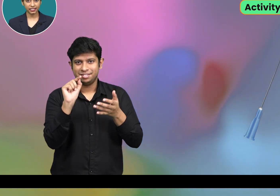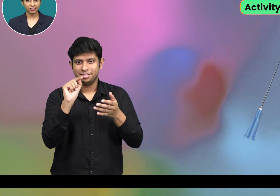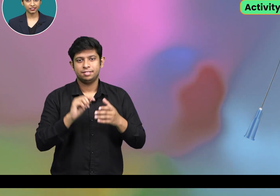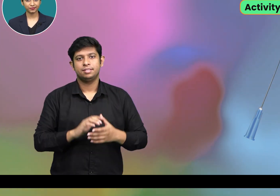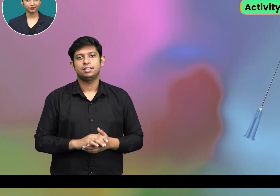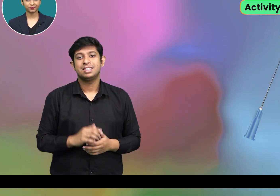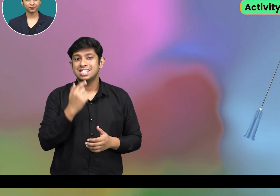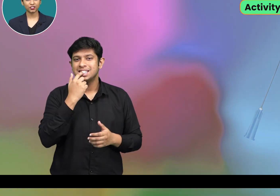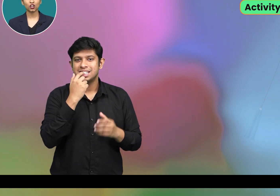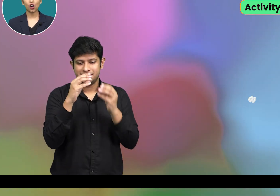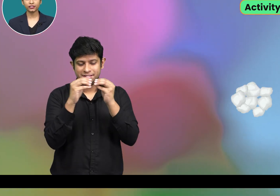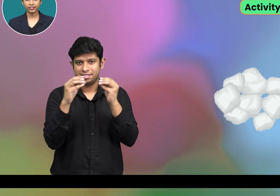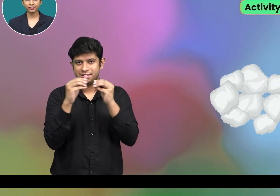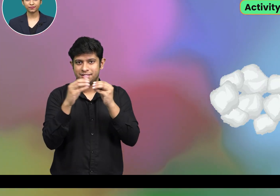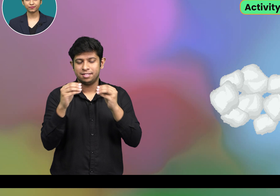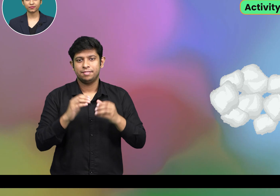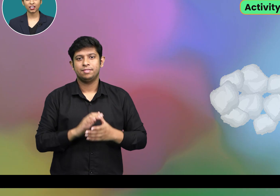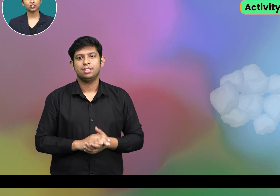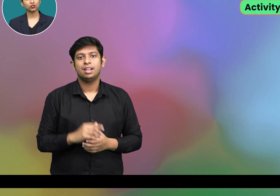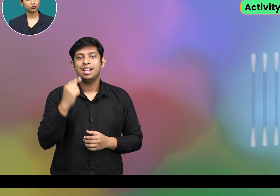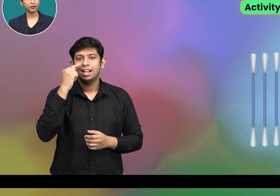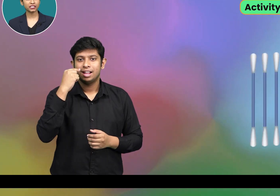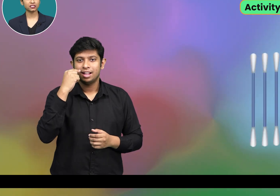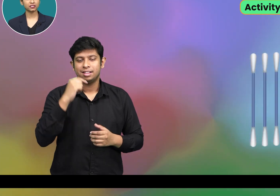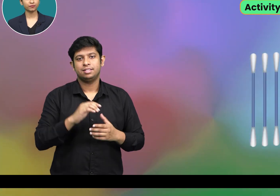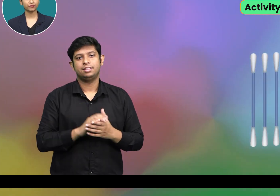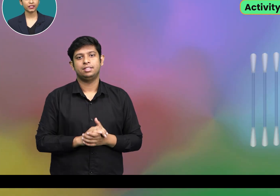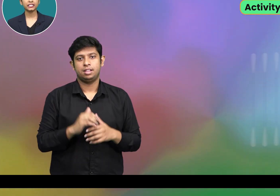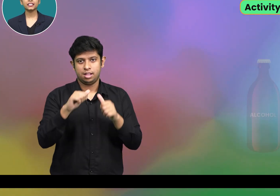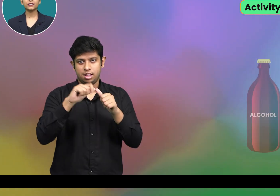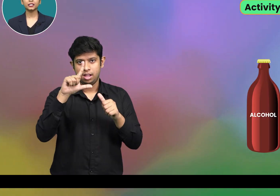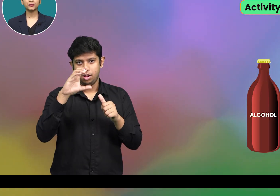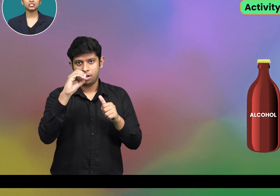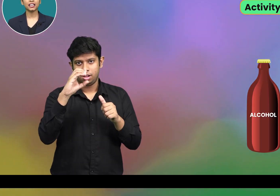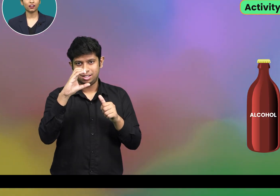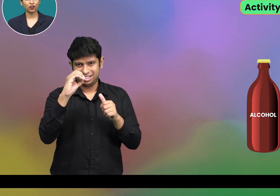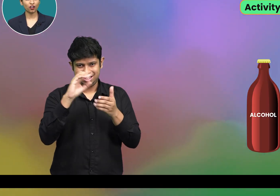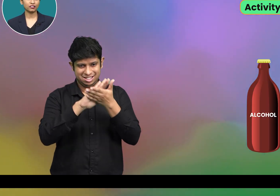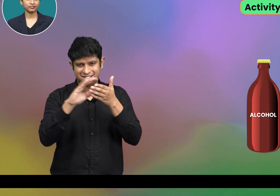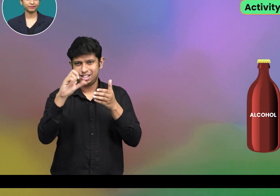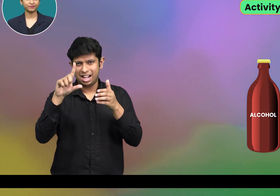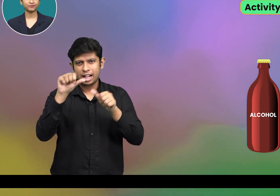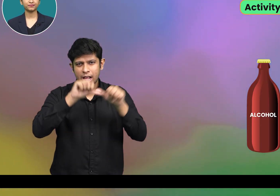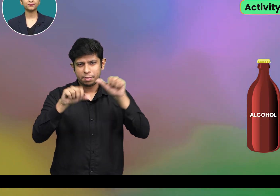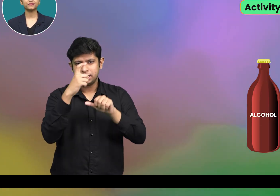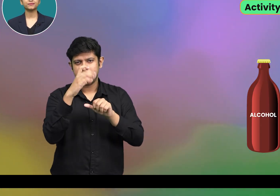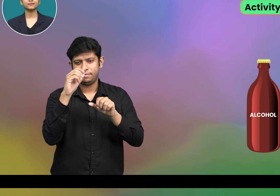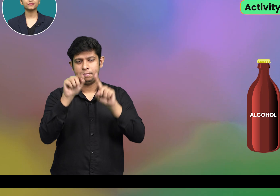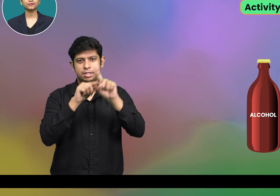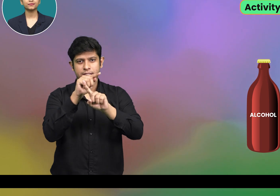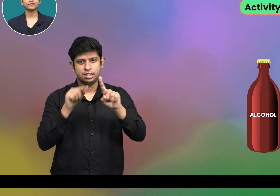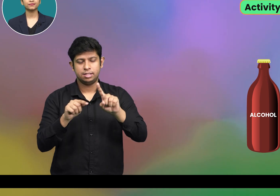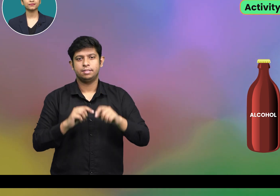disposable needle, cotton, toothpicks, 70% alcohol.